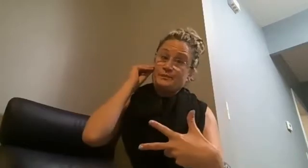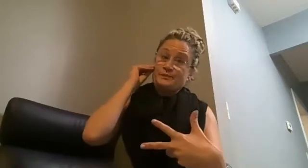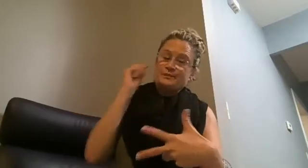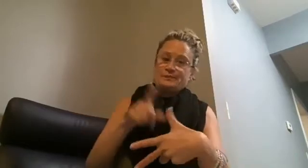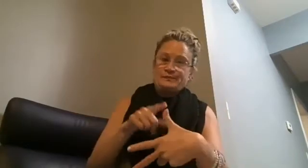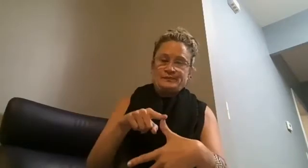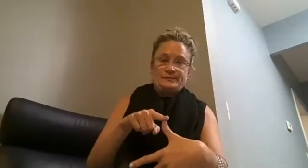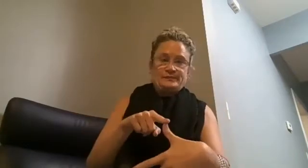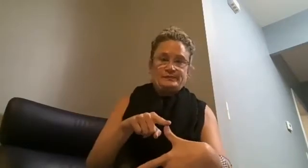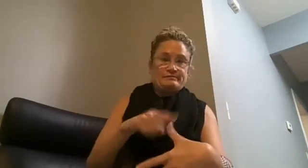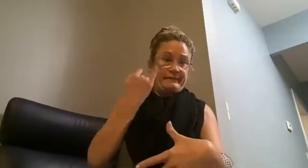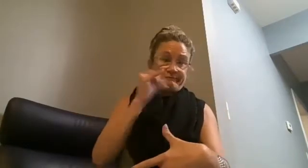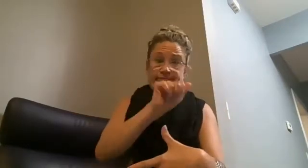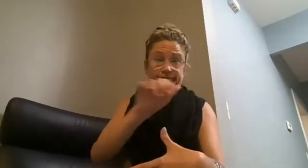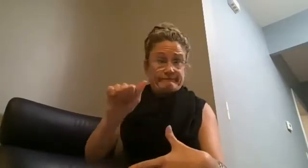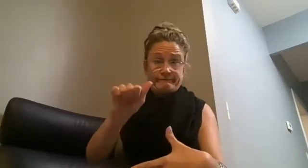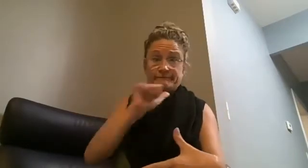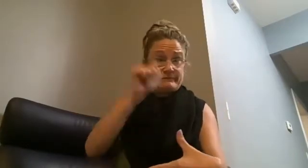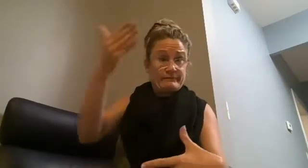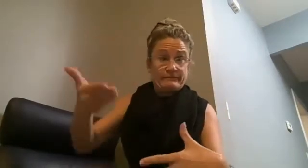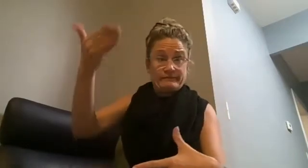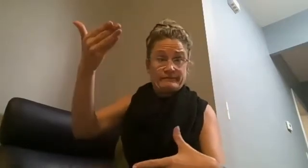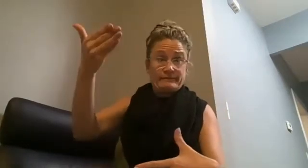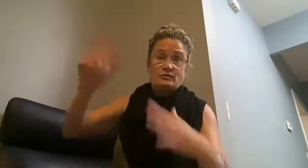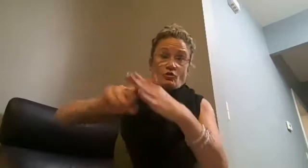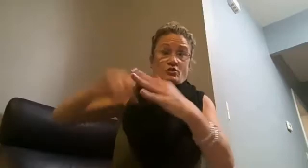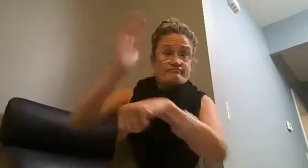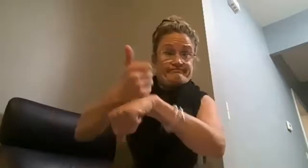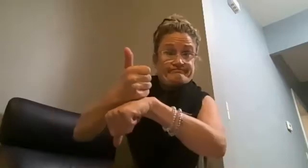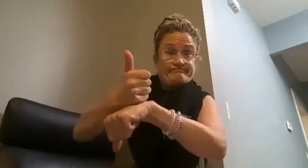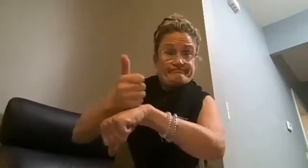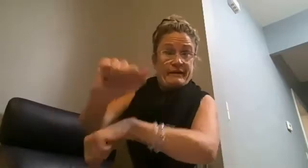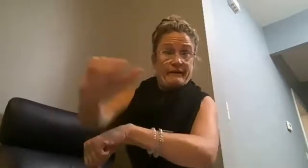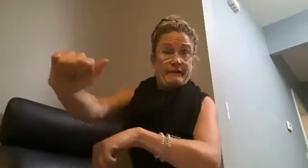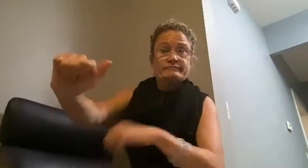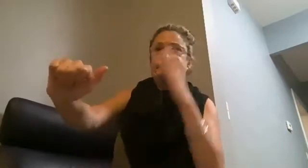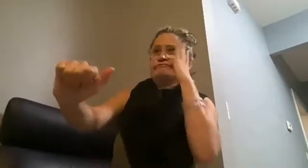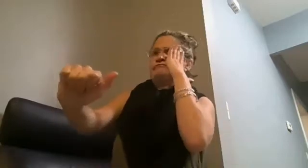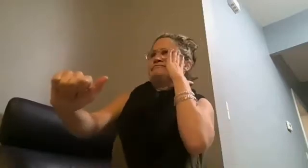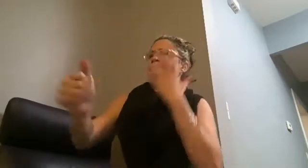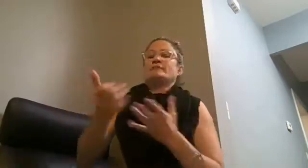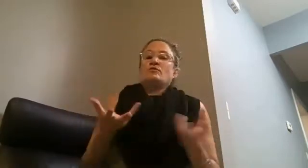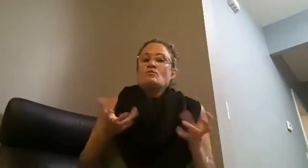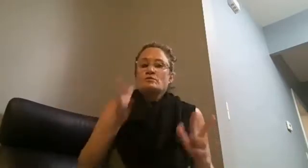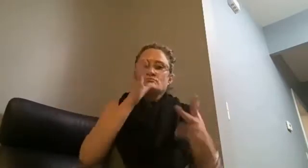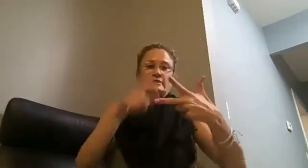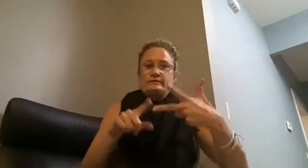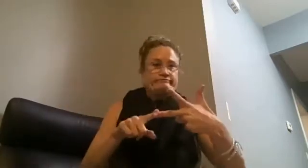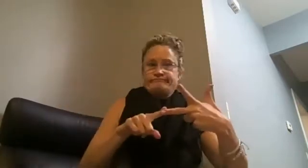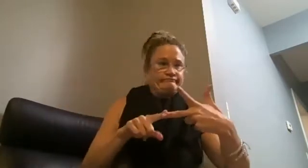is, if AA doesn't exist out there, you'll have to start it. And I was like, I don't want to drink. Like, I know that right now, that I don't want to drink, even